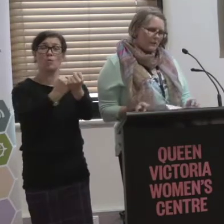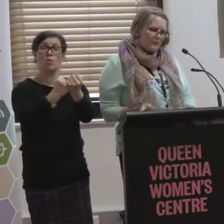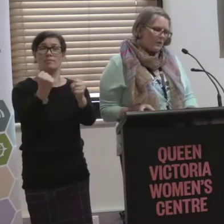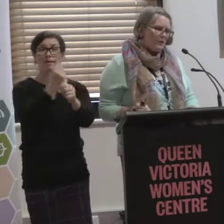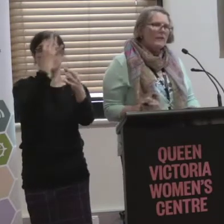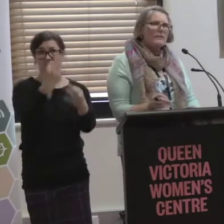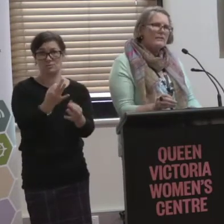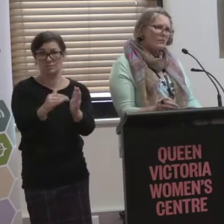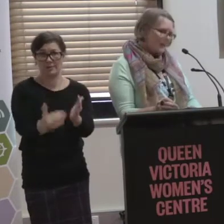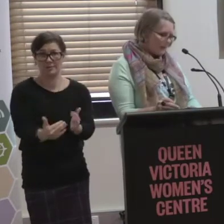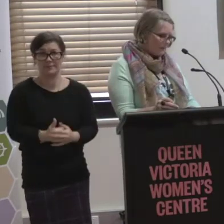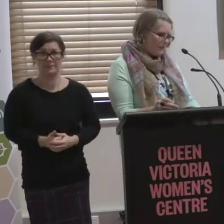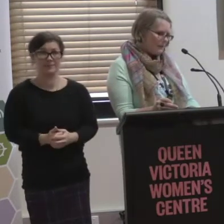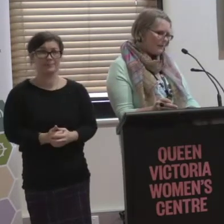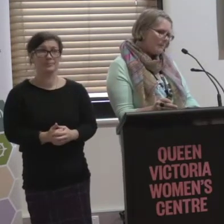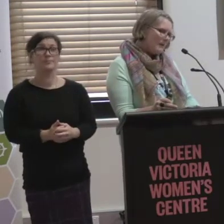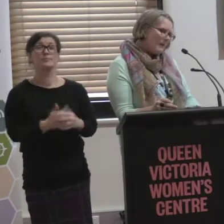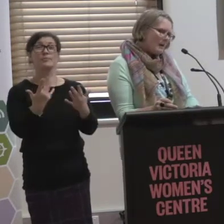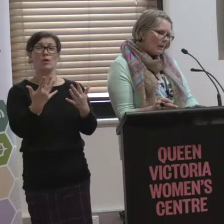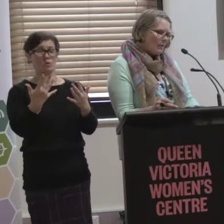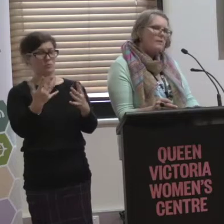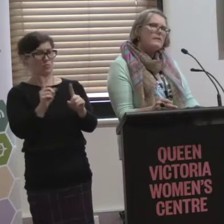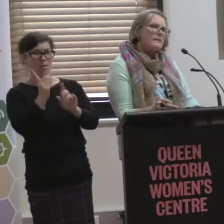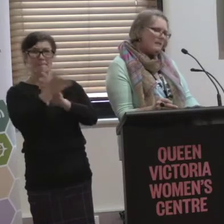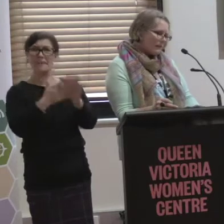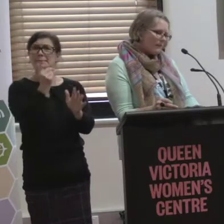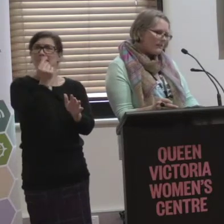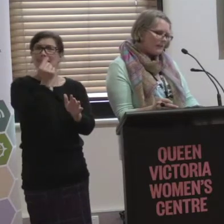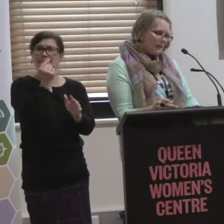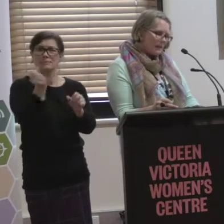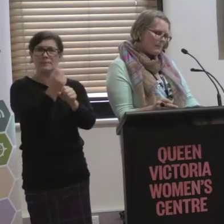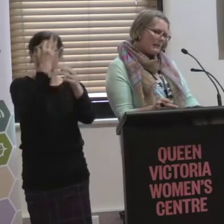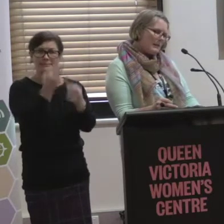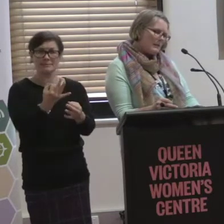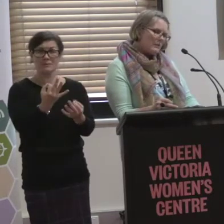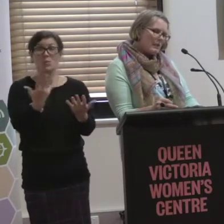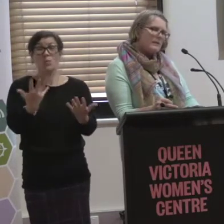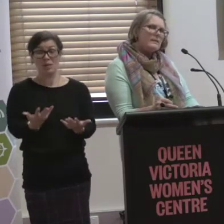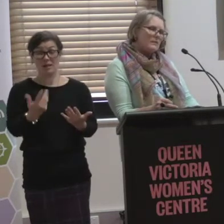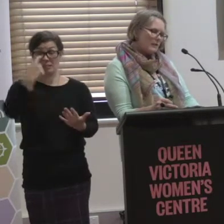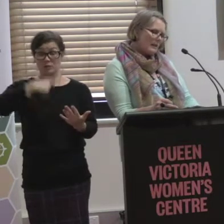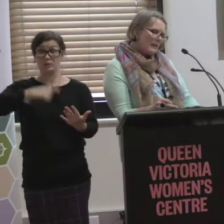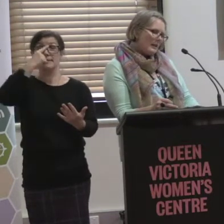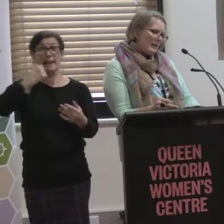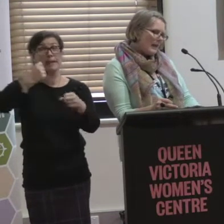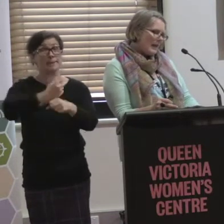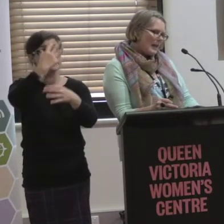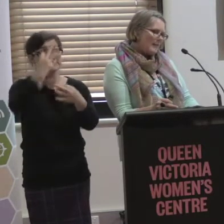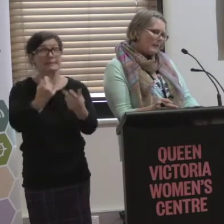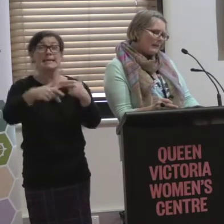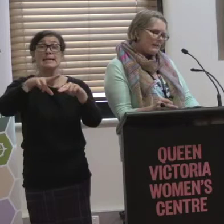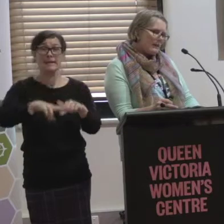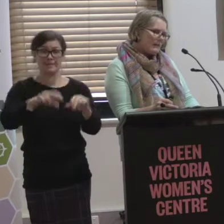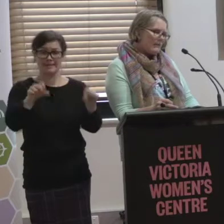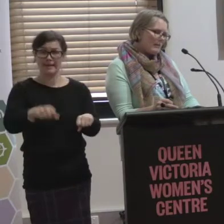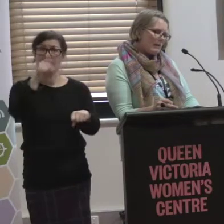So first of all, I'll cover decision-making capacity. A person is said to have decision-making capacity to make a decision if they are able